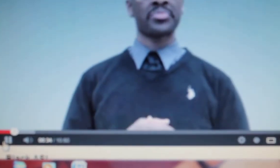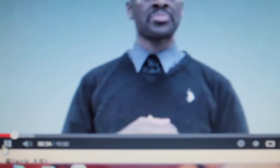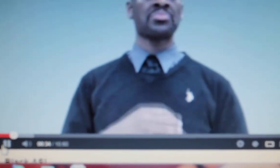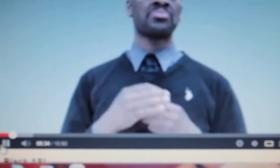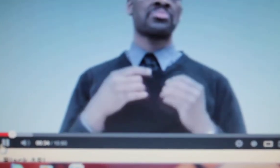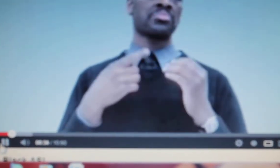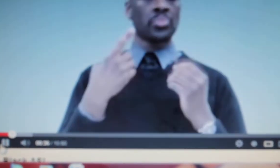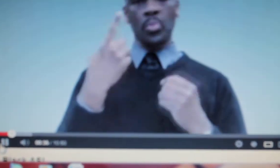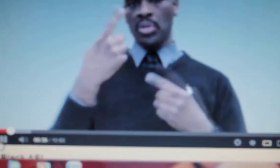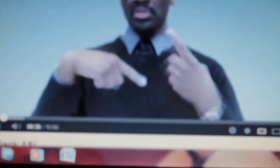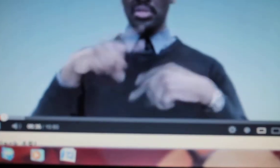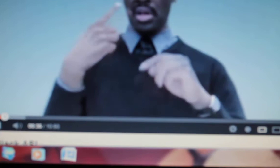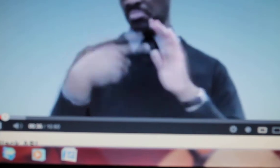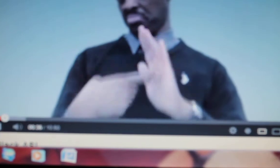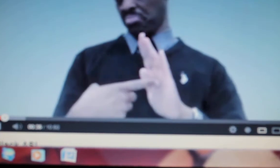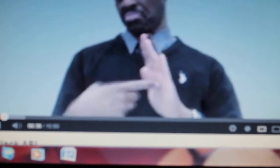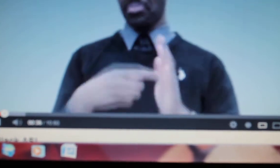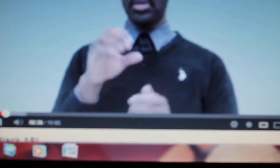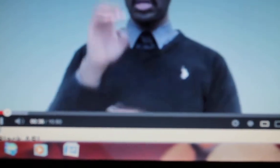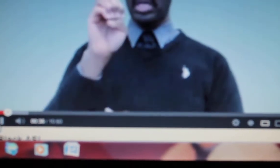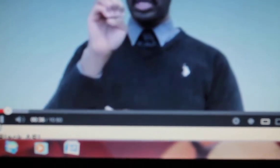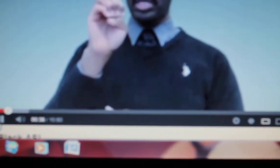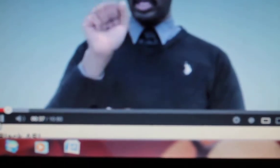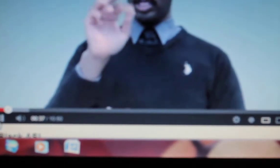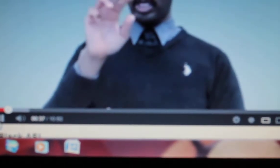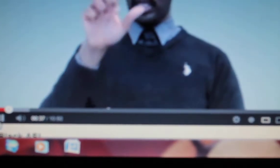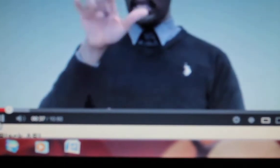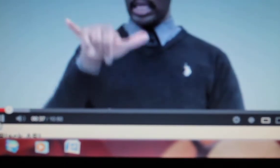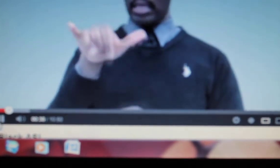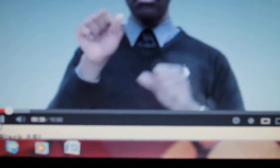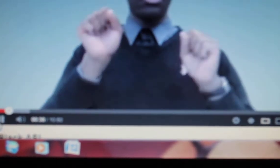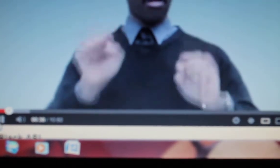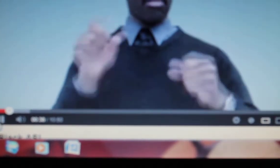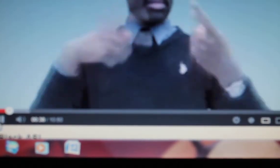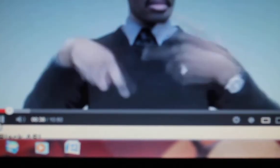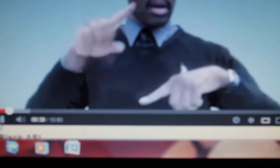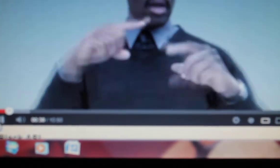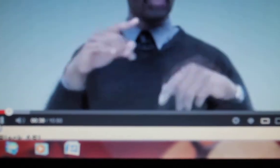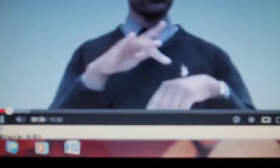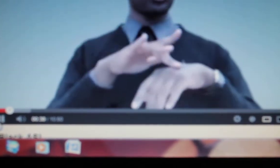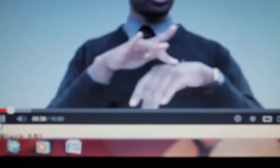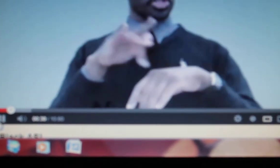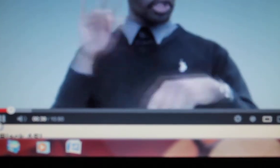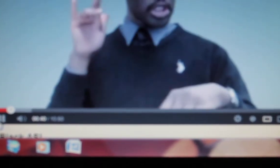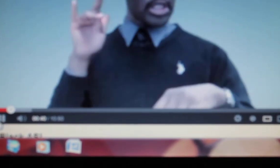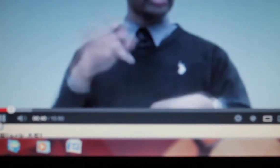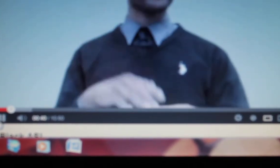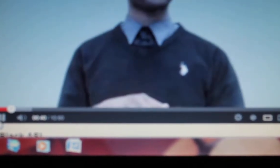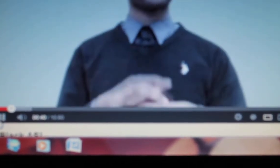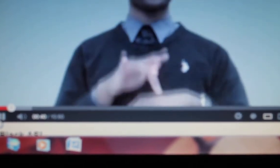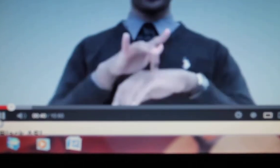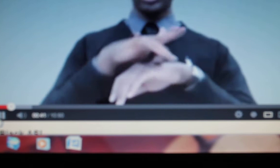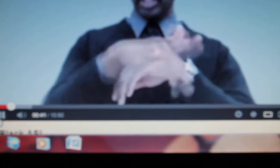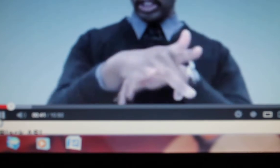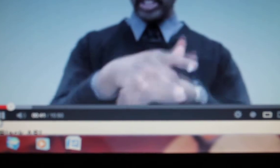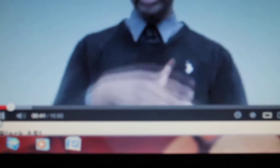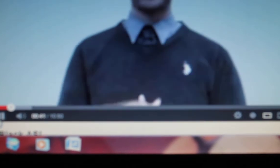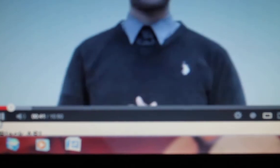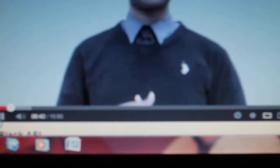own variations. One sign could be early. Early can be signed several different